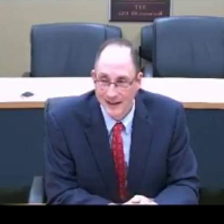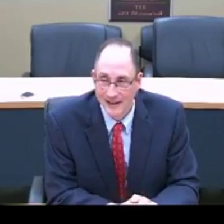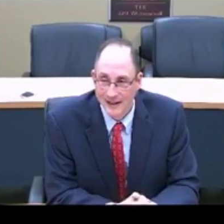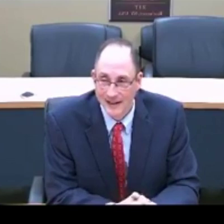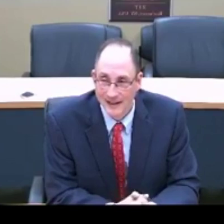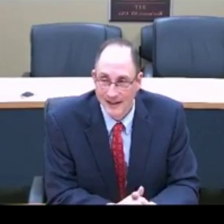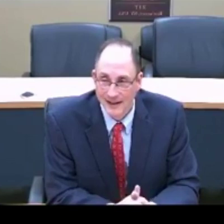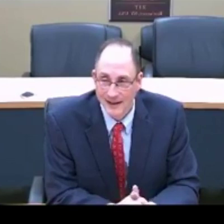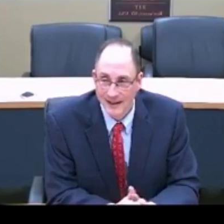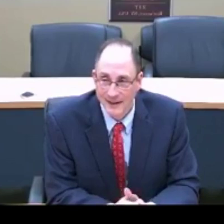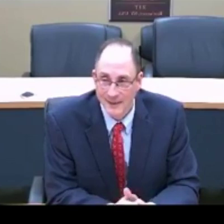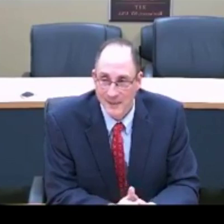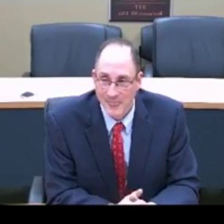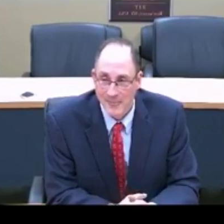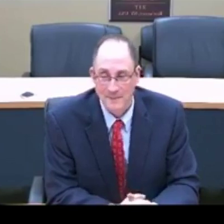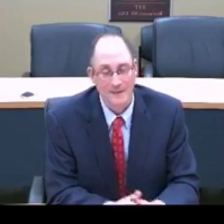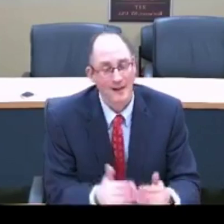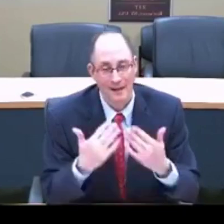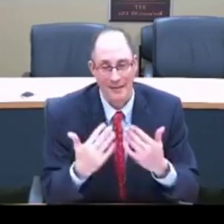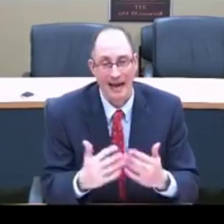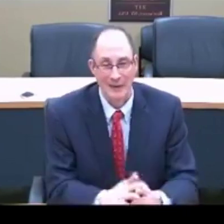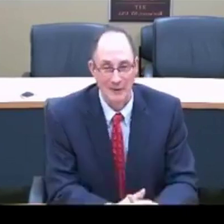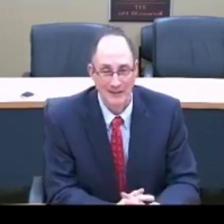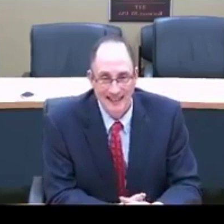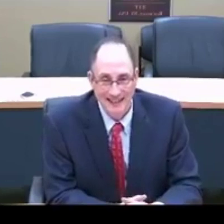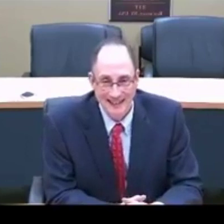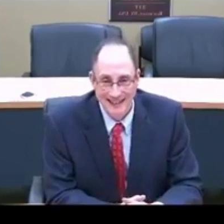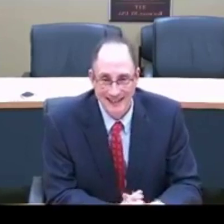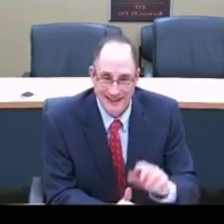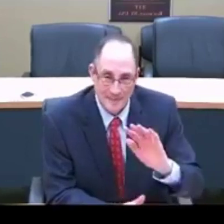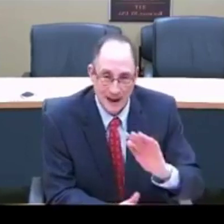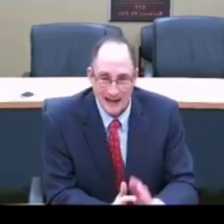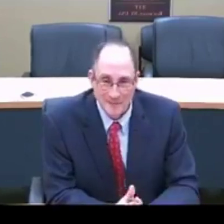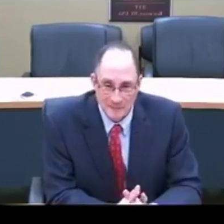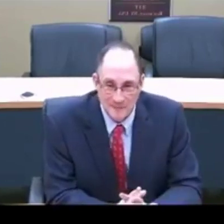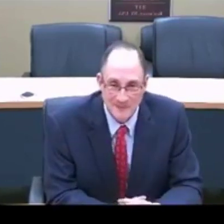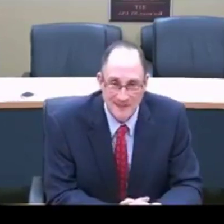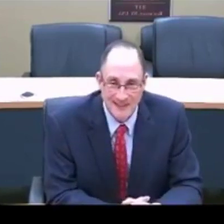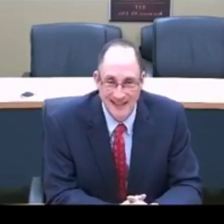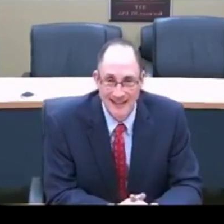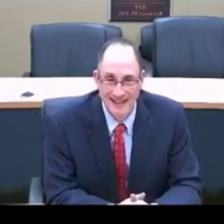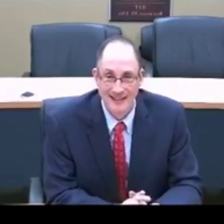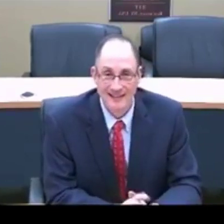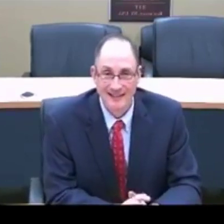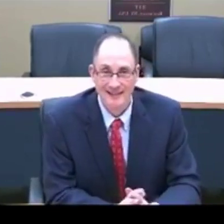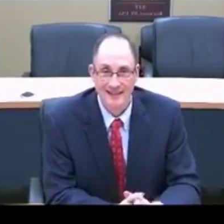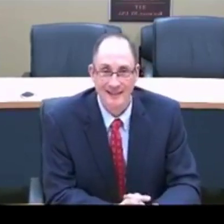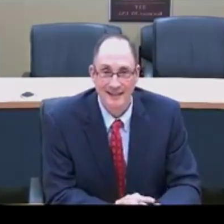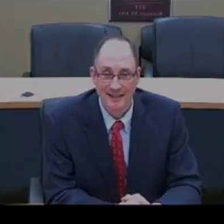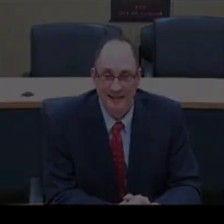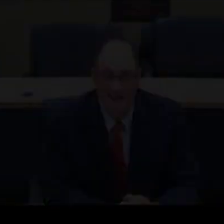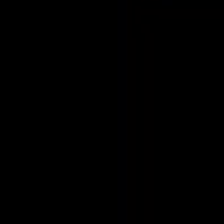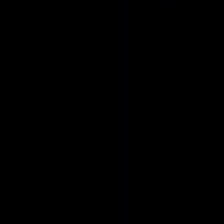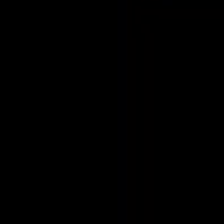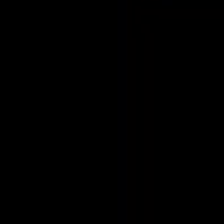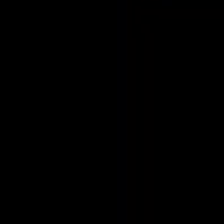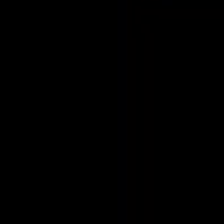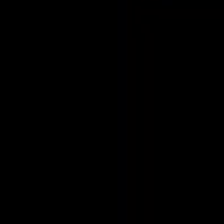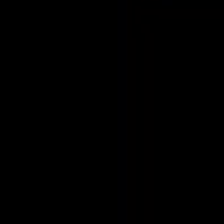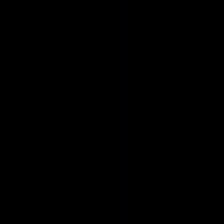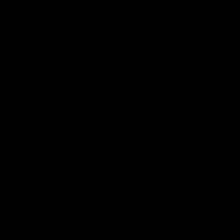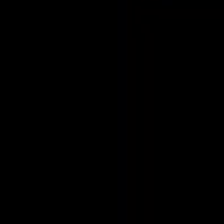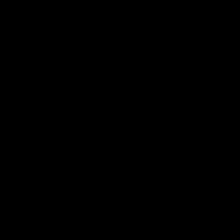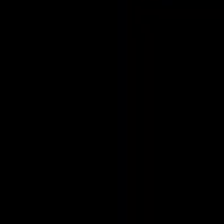So, John, thank you so much. Bye everyone. Bye. He would. Bye. . You